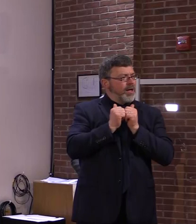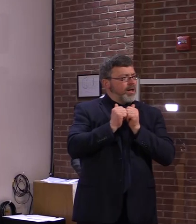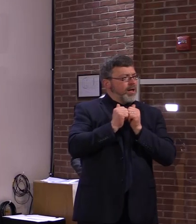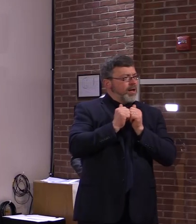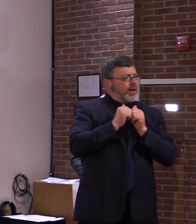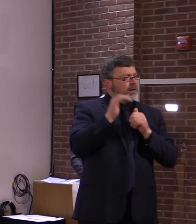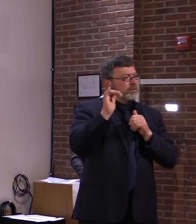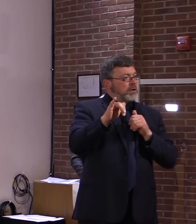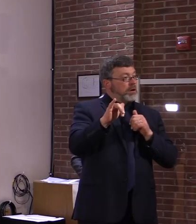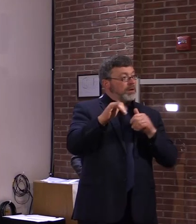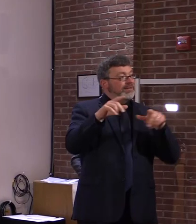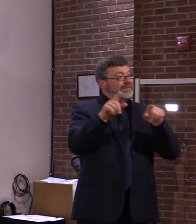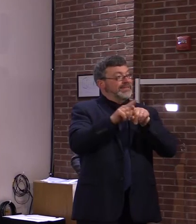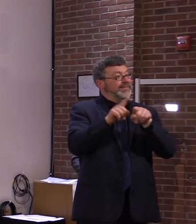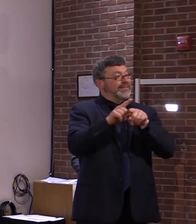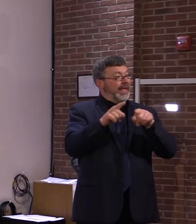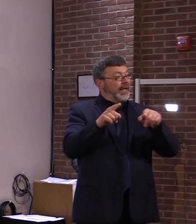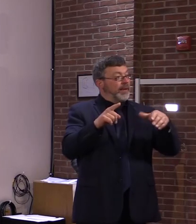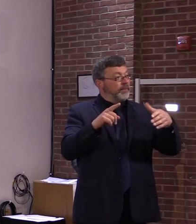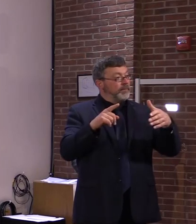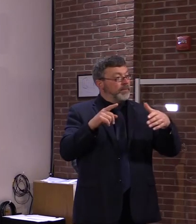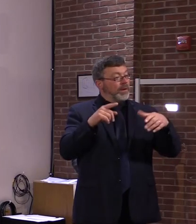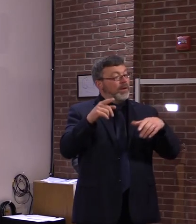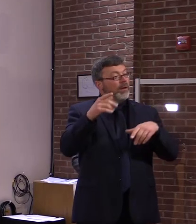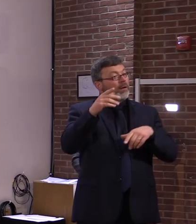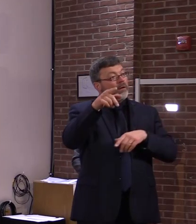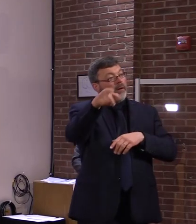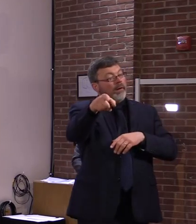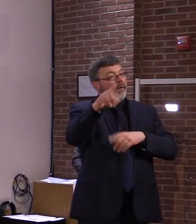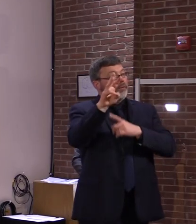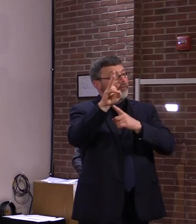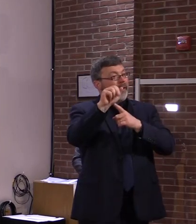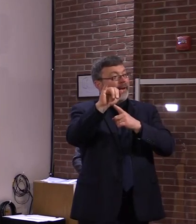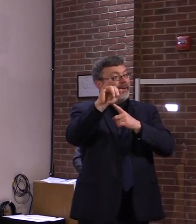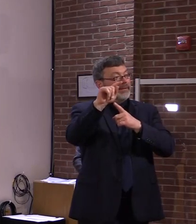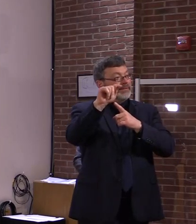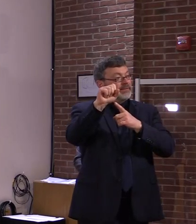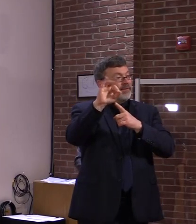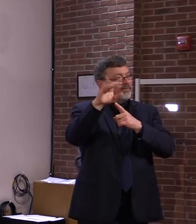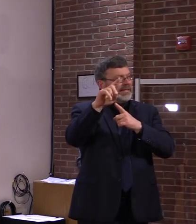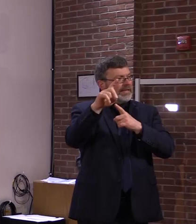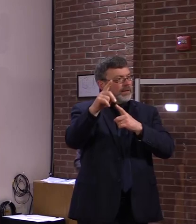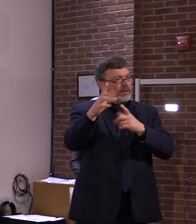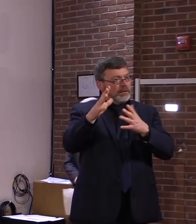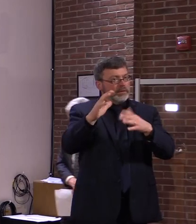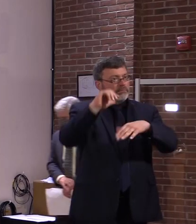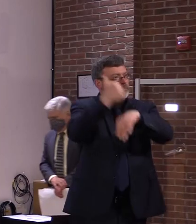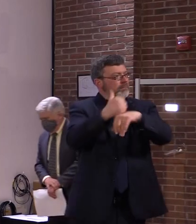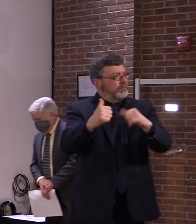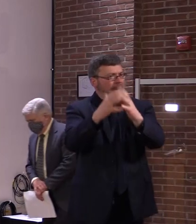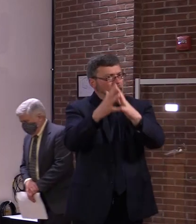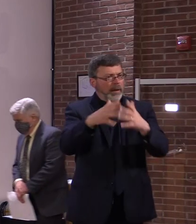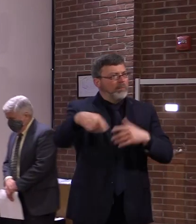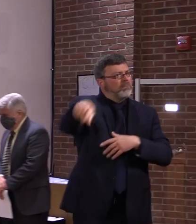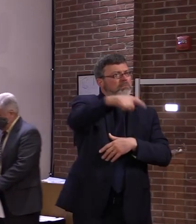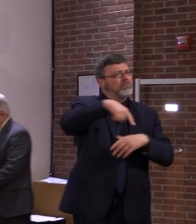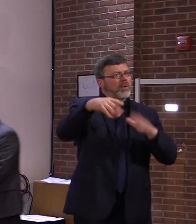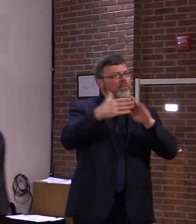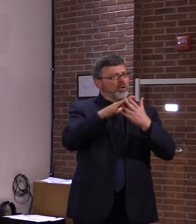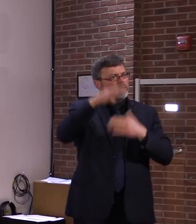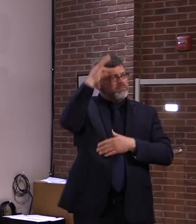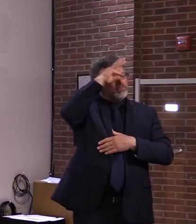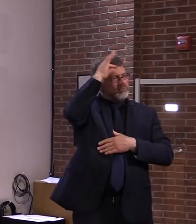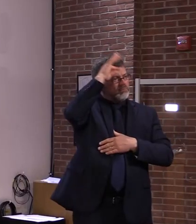from noon until 2 today. Is there a place on the website where we can see new and local clinics so we can share this information with our